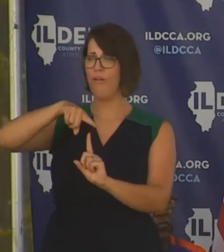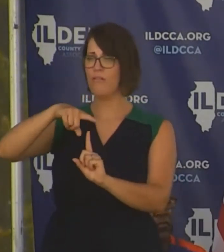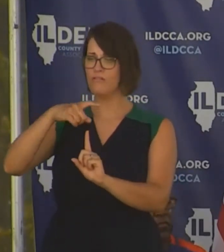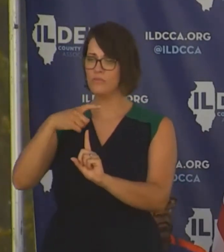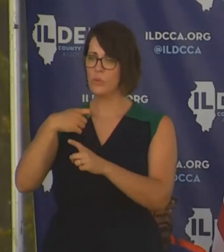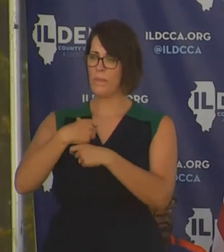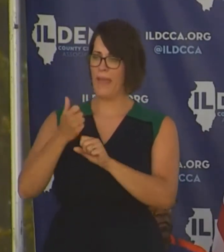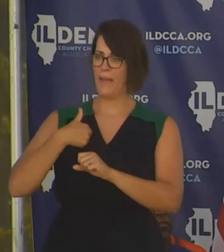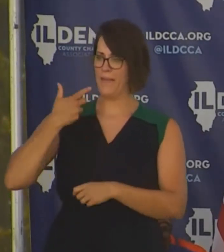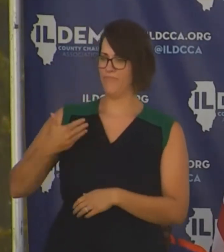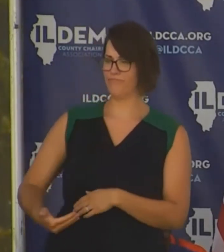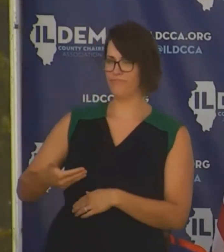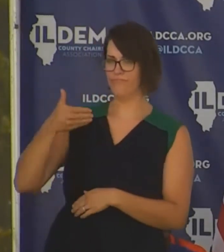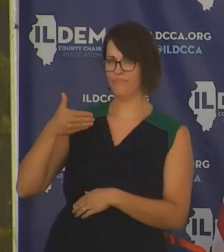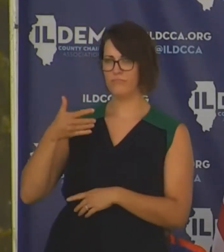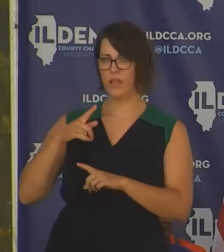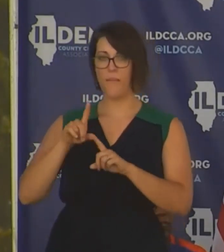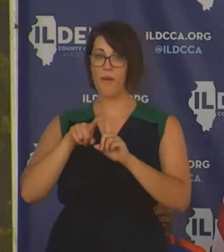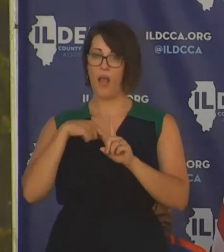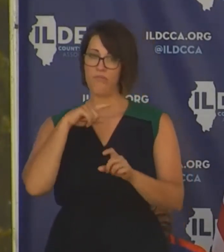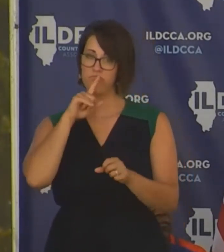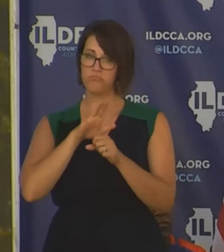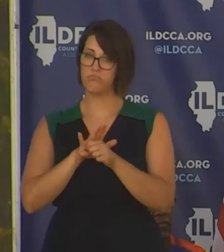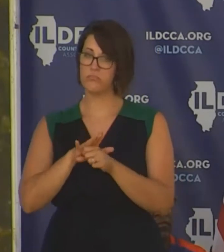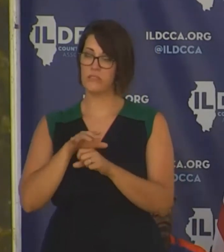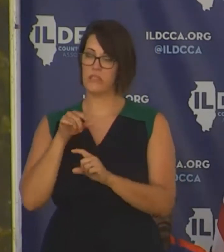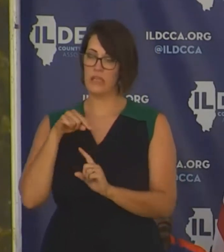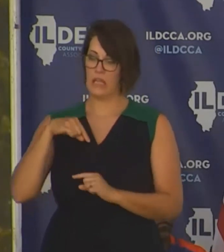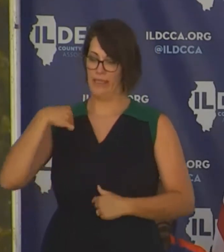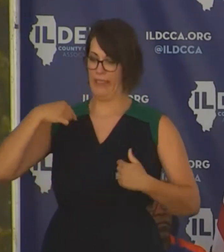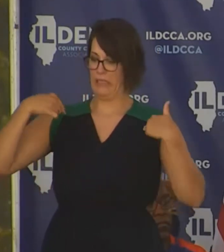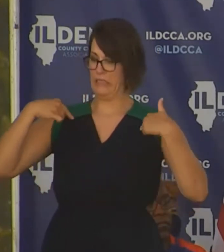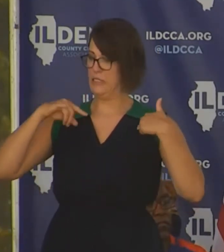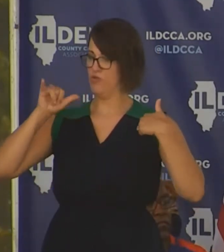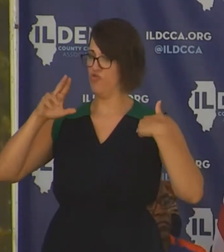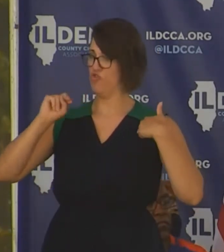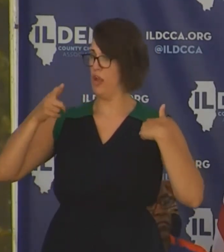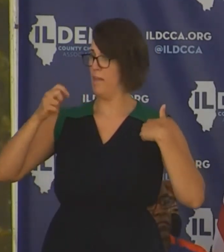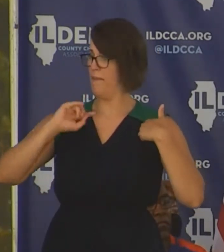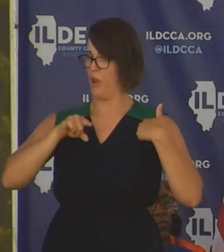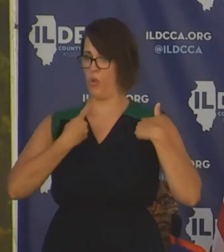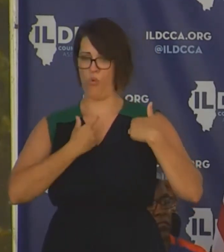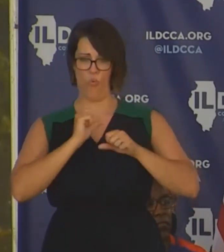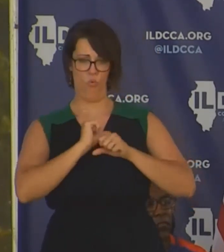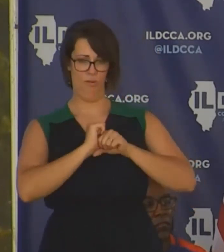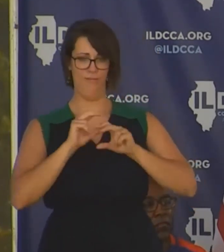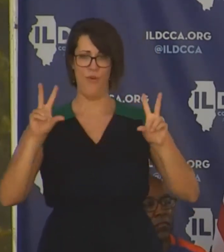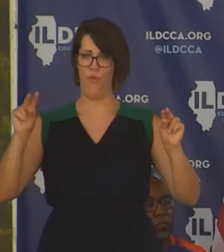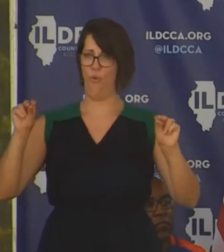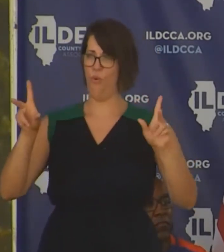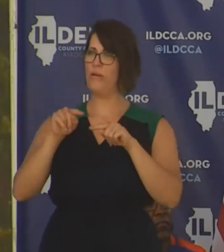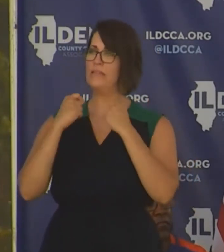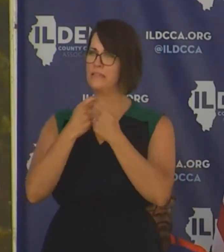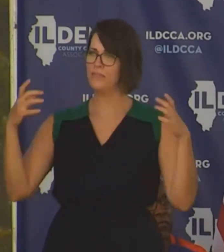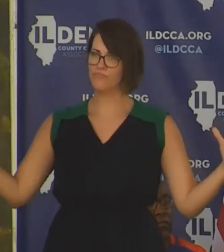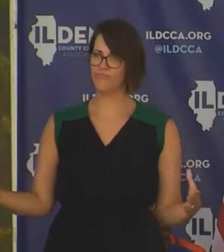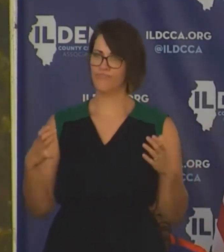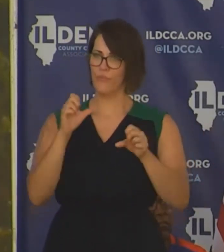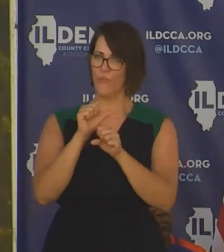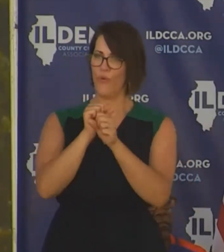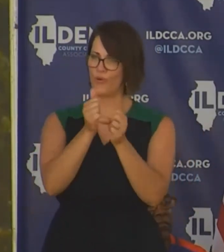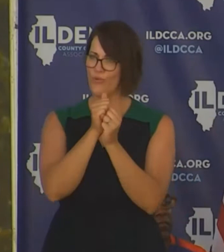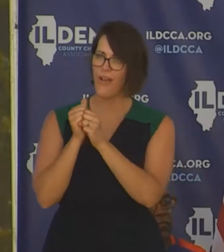am today, because I'll guarantee you this was not a John Penn do-it-all. This was a team effort. When I left the